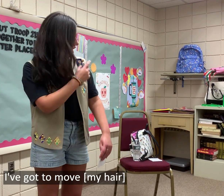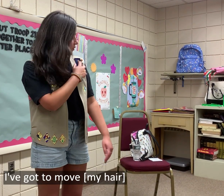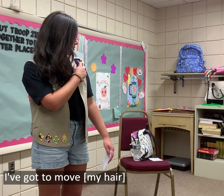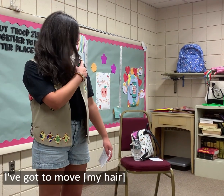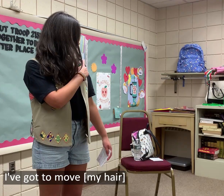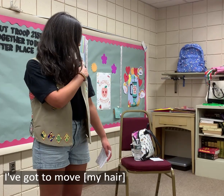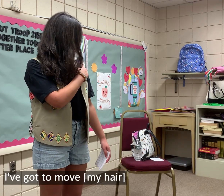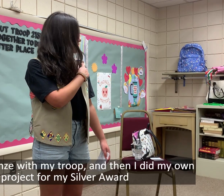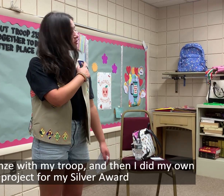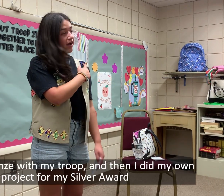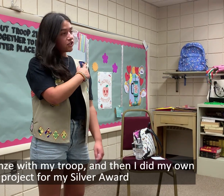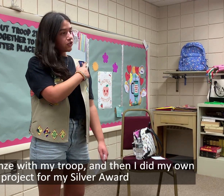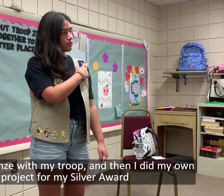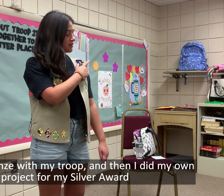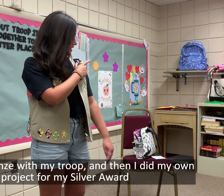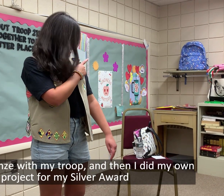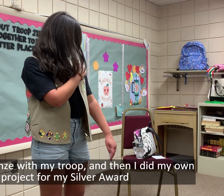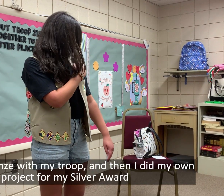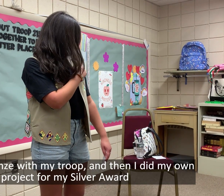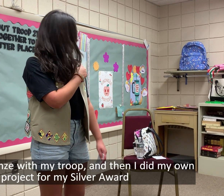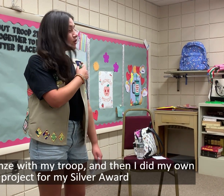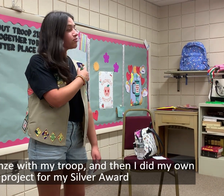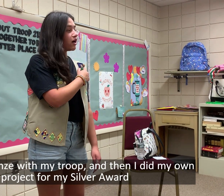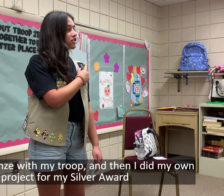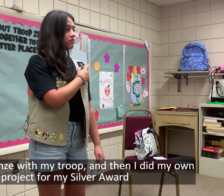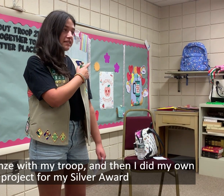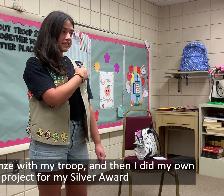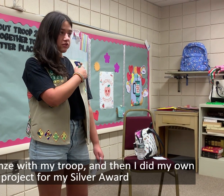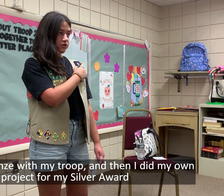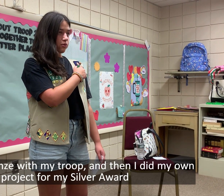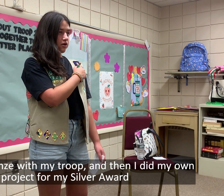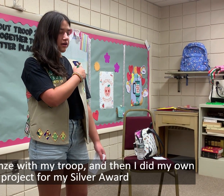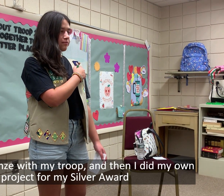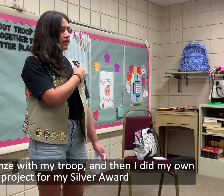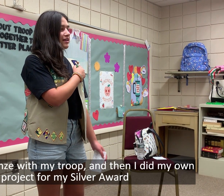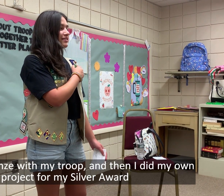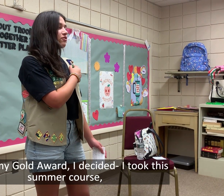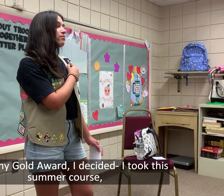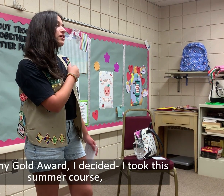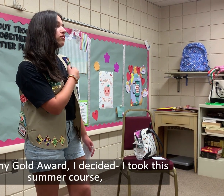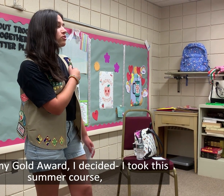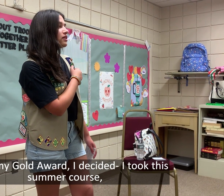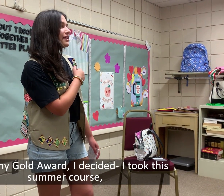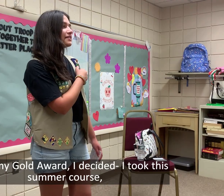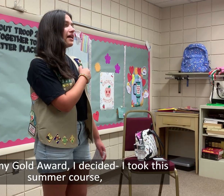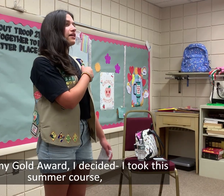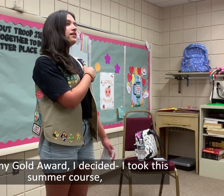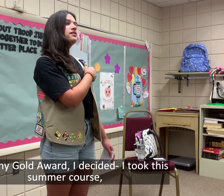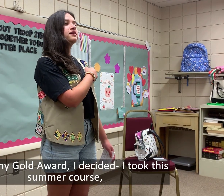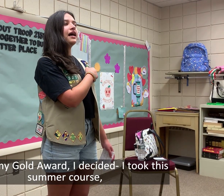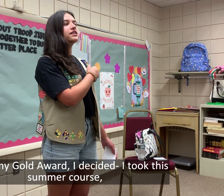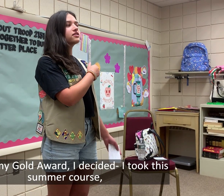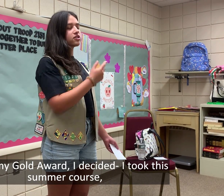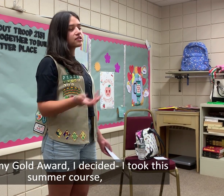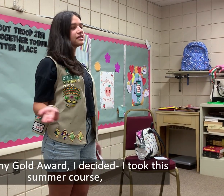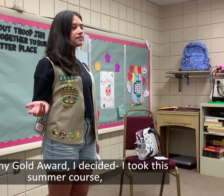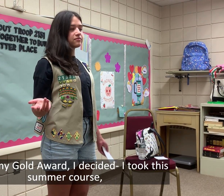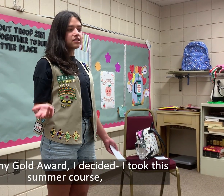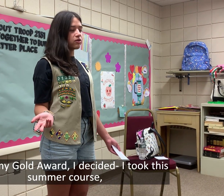my bronze award with my troop, and then I did my own project for my silver award. So for my gold award, I decided I took this summer